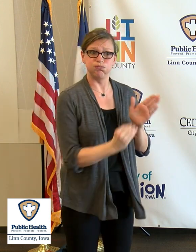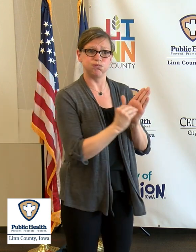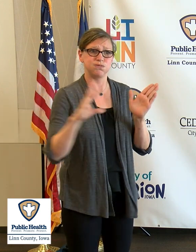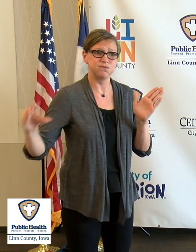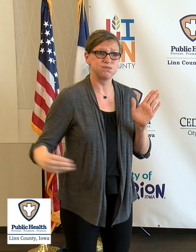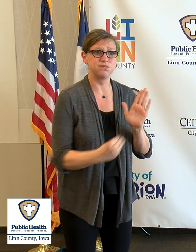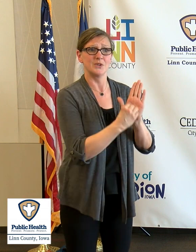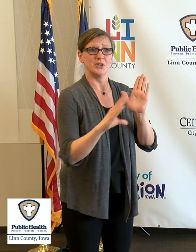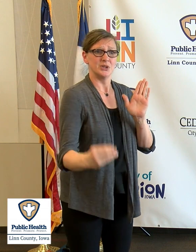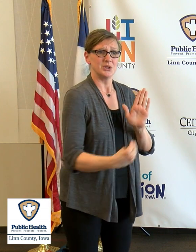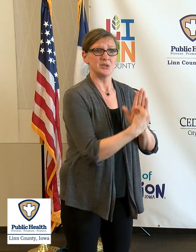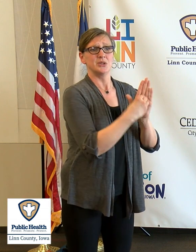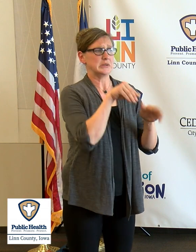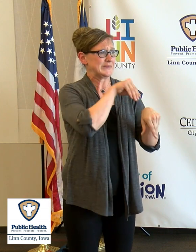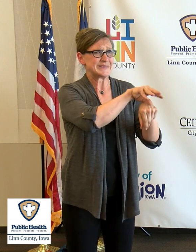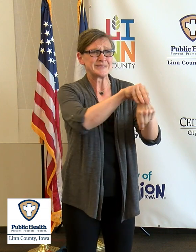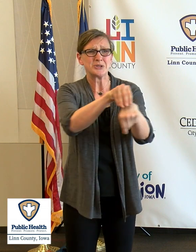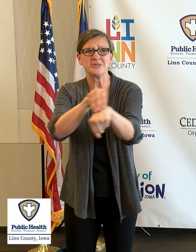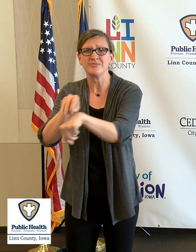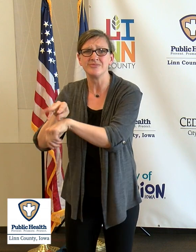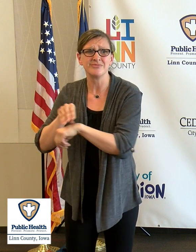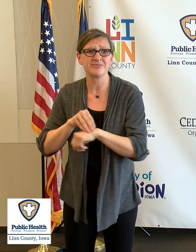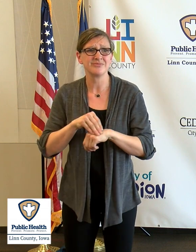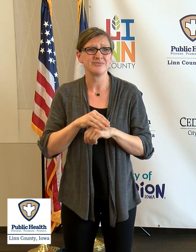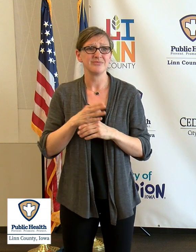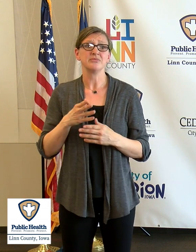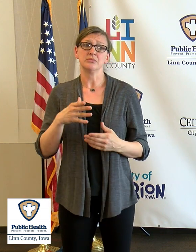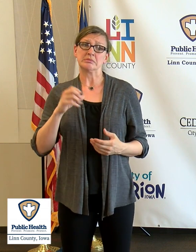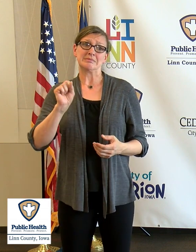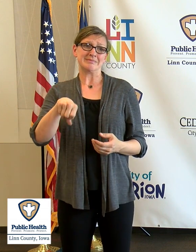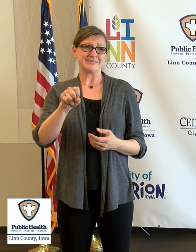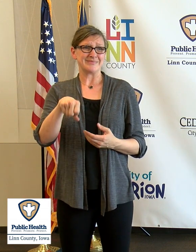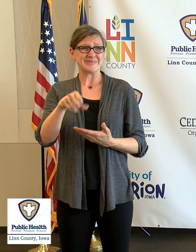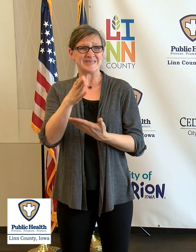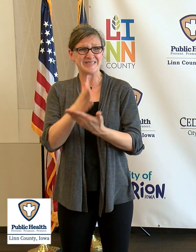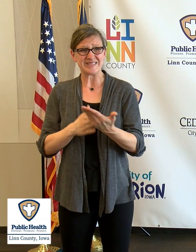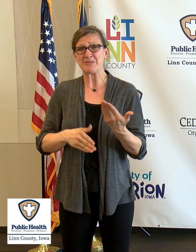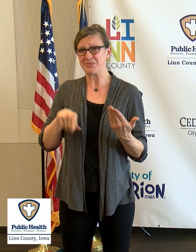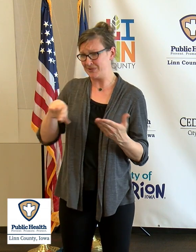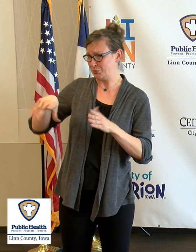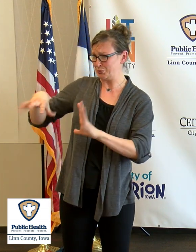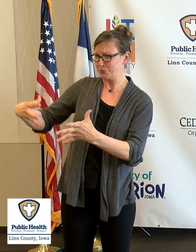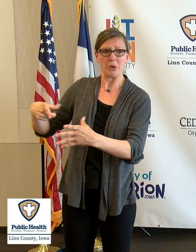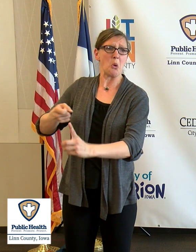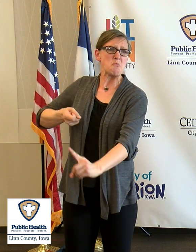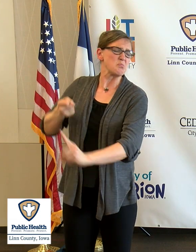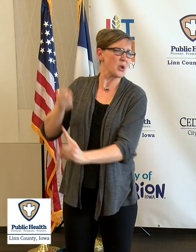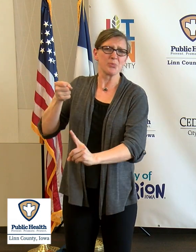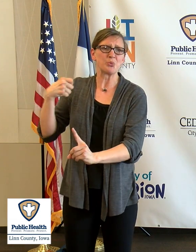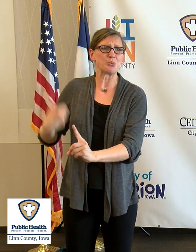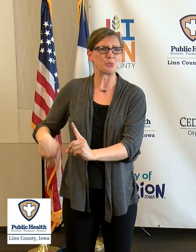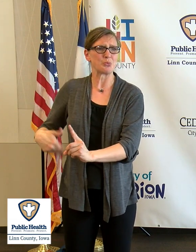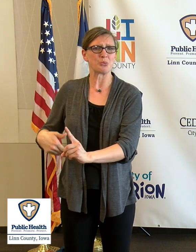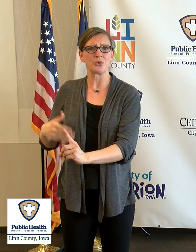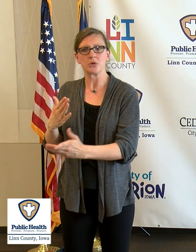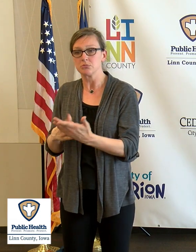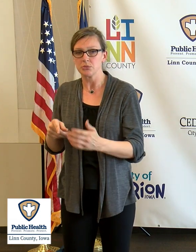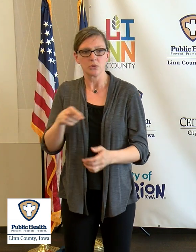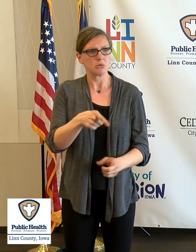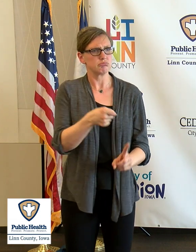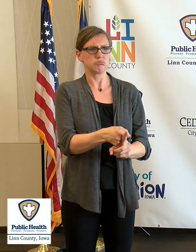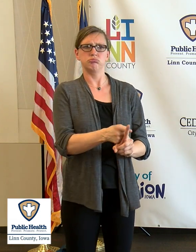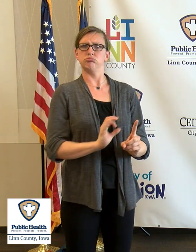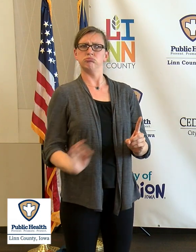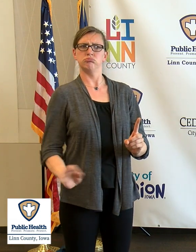be unequally impacted by COVID-19. This includes providing additional outreach materials